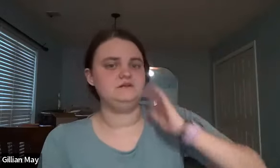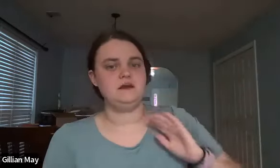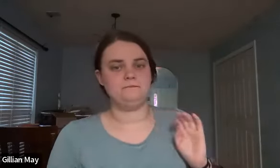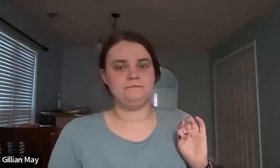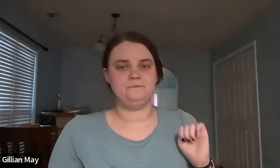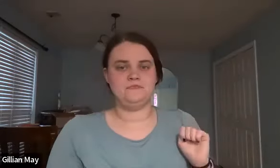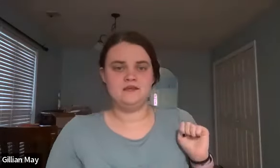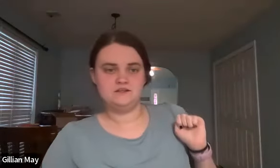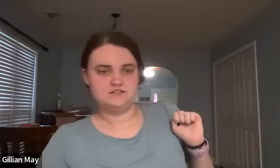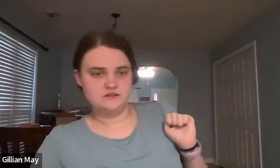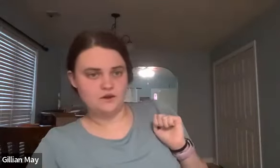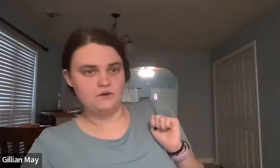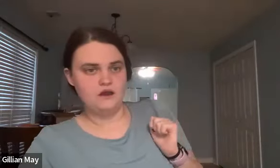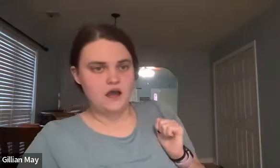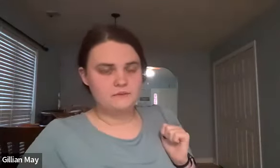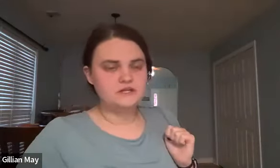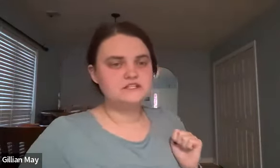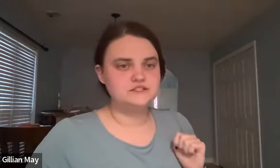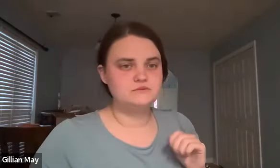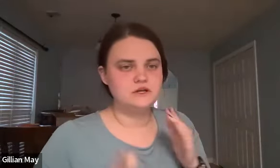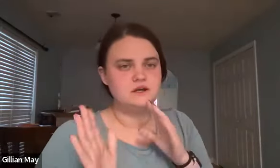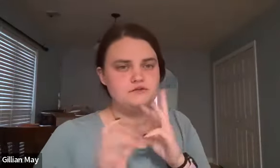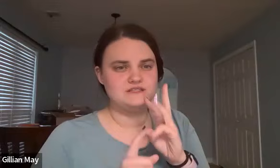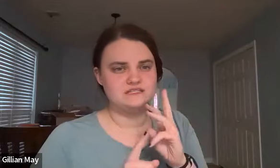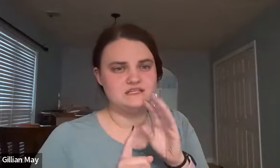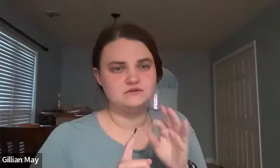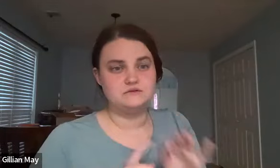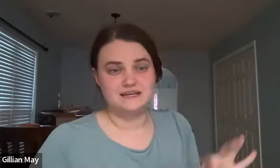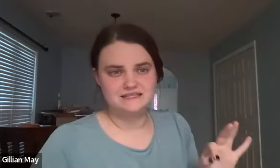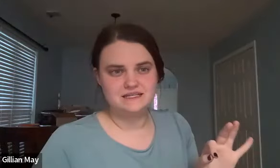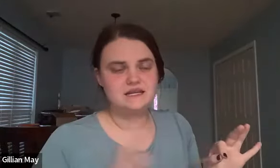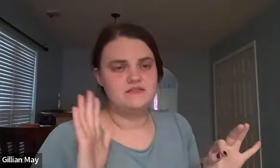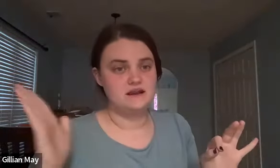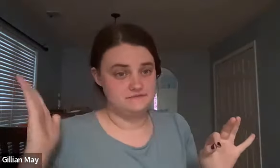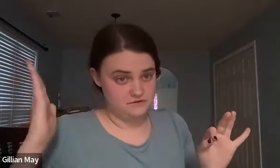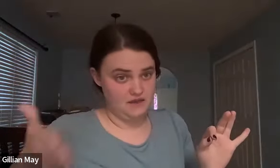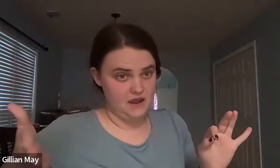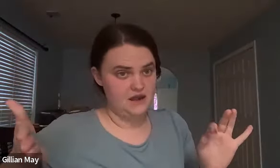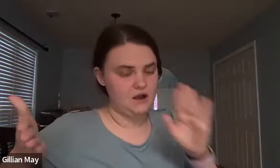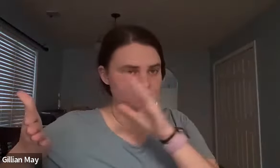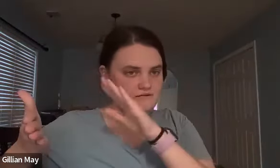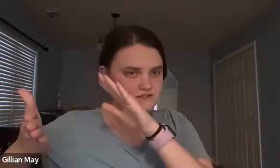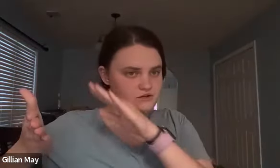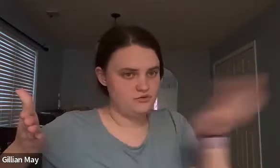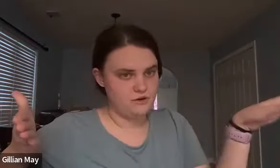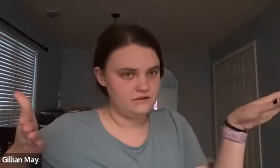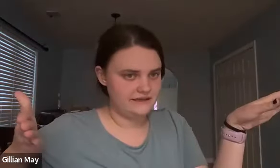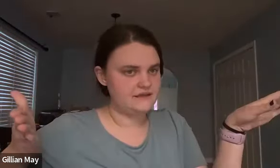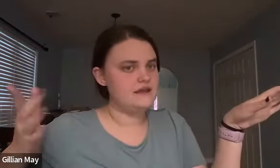Okay. So we're gonna go through 16 through 19, and then after that, I will have us go through it all again, and